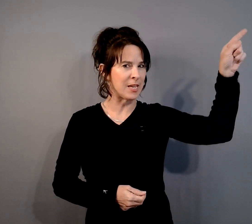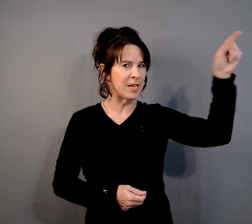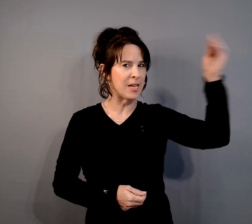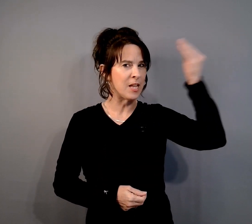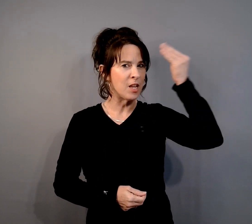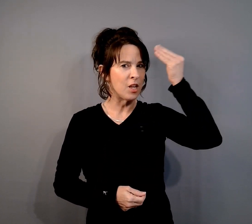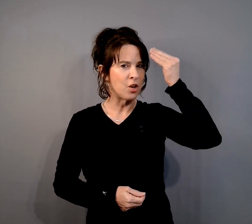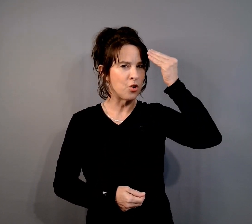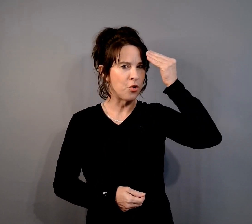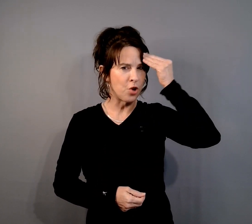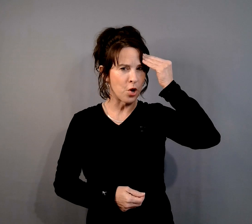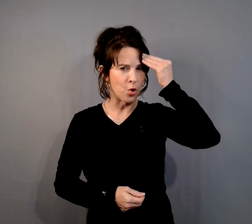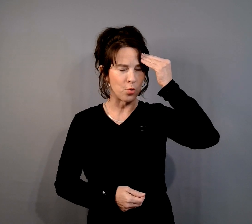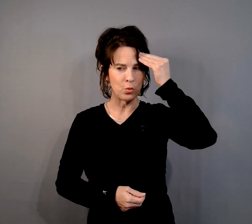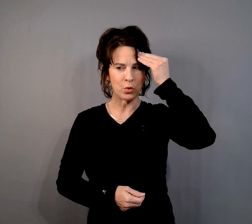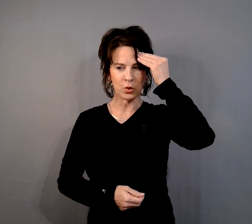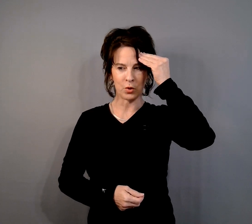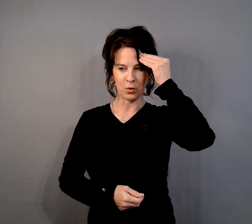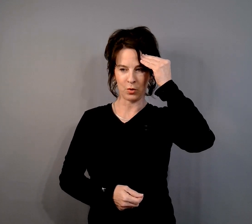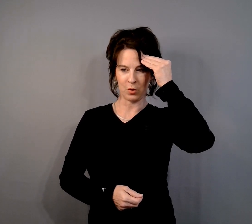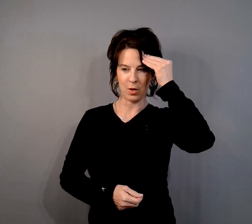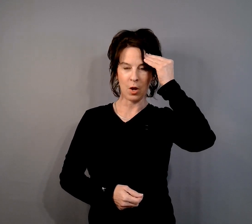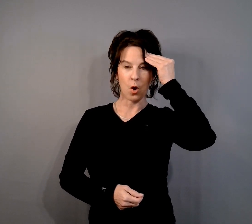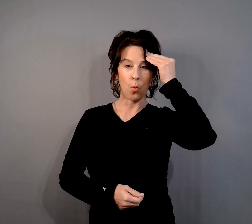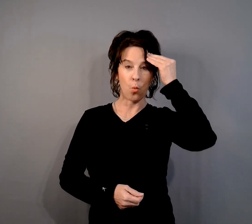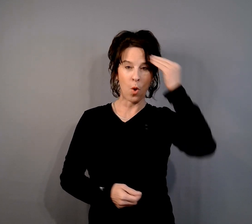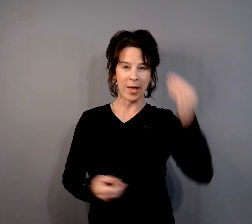he knows what?